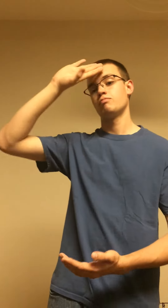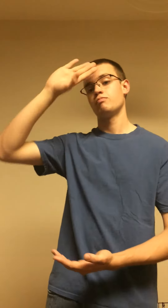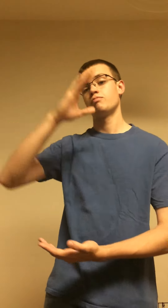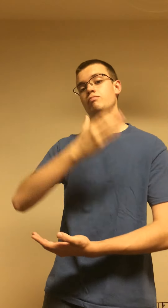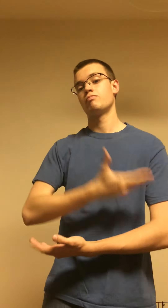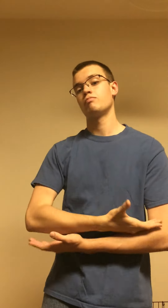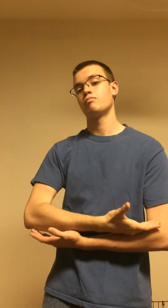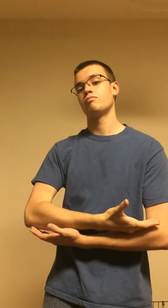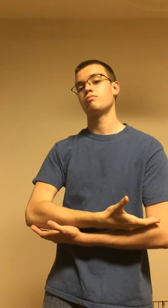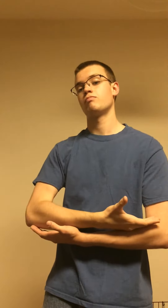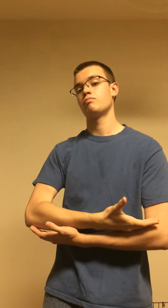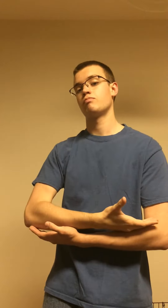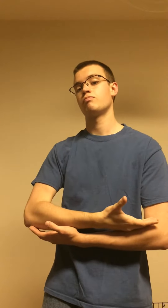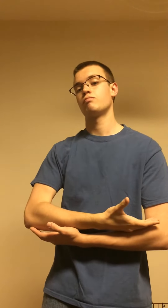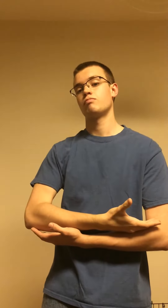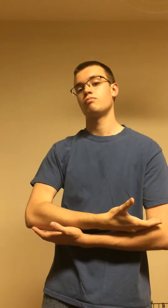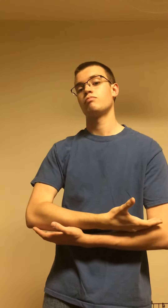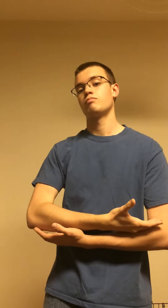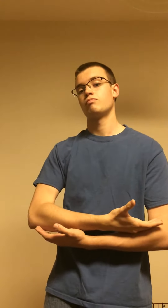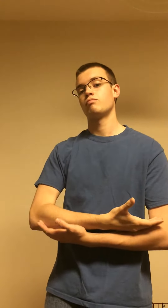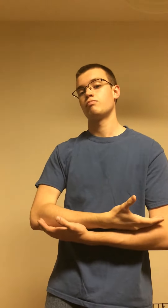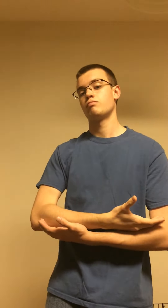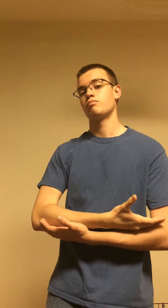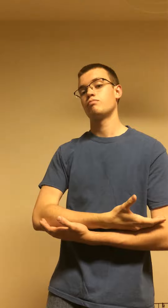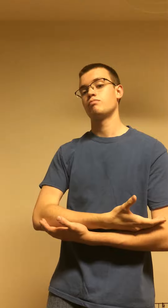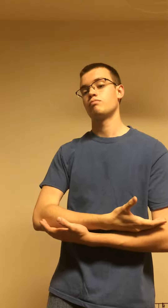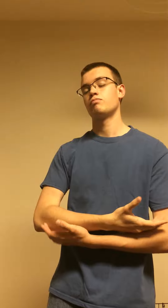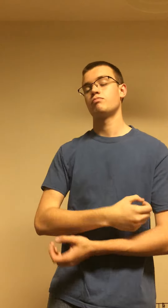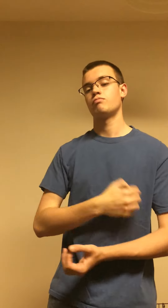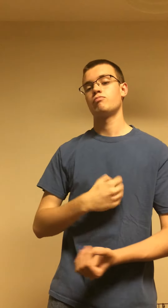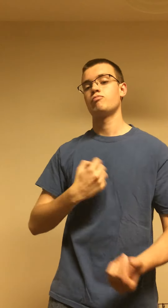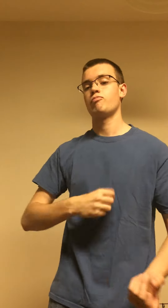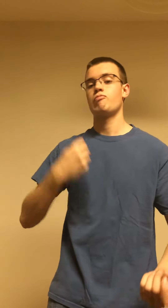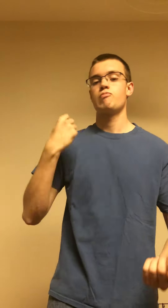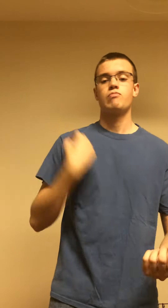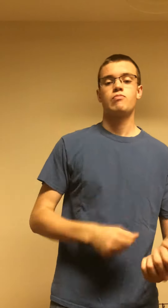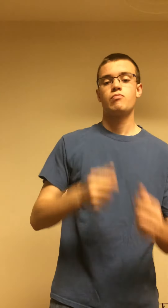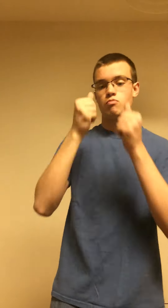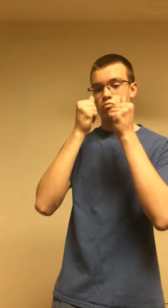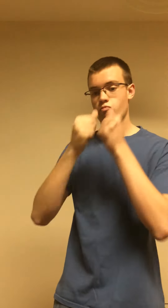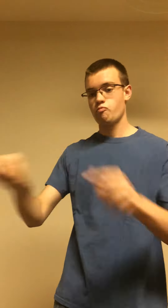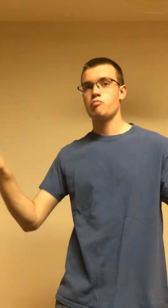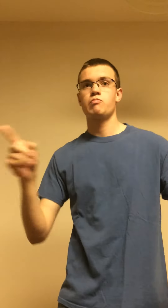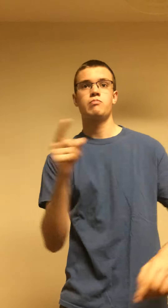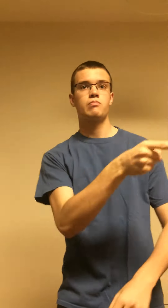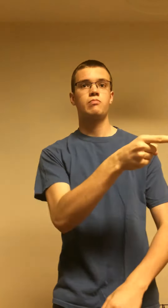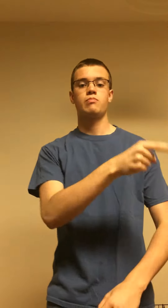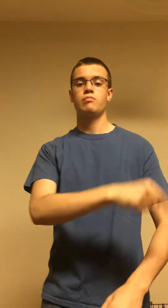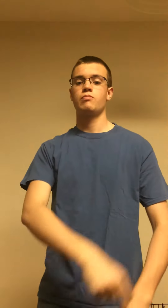love his heart